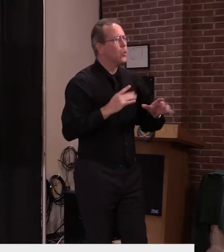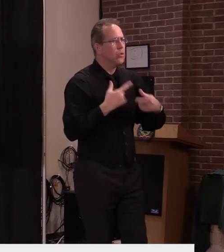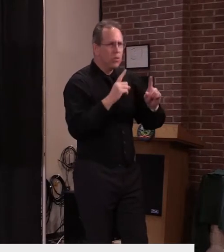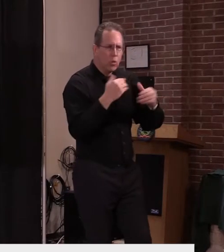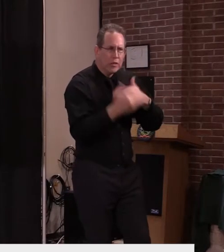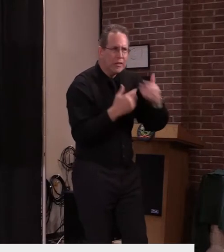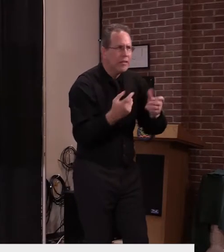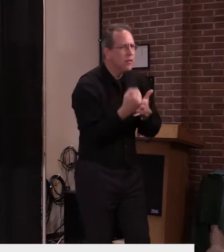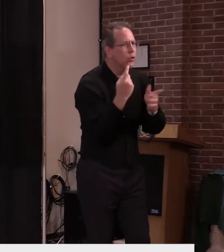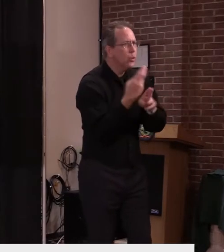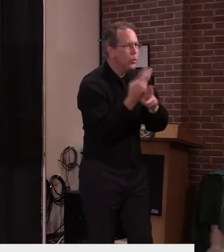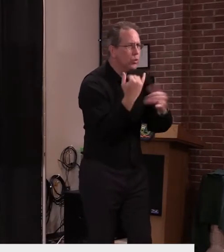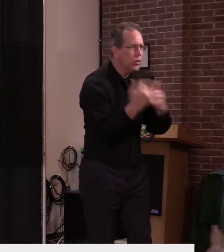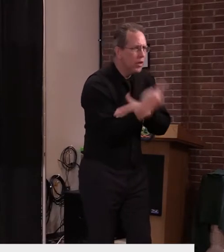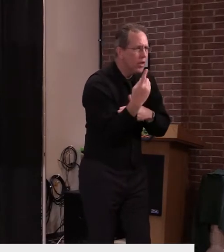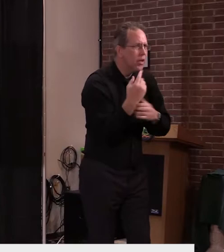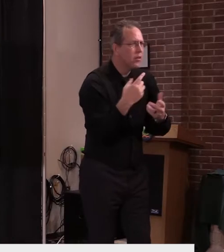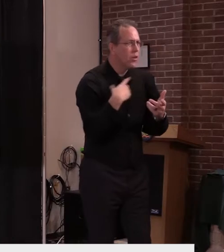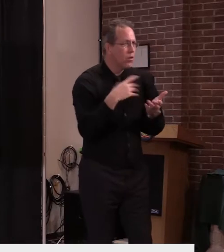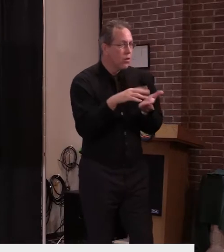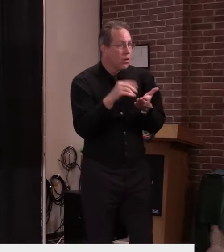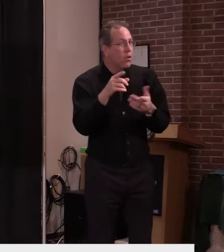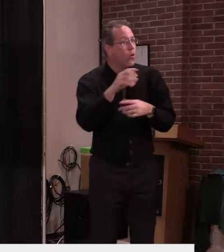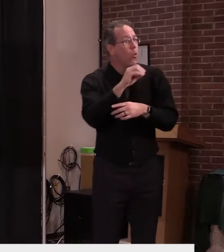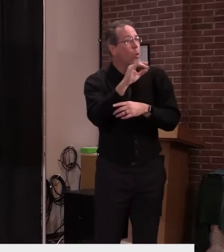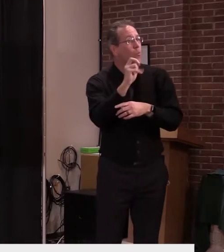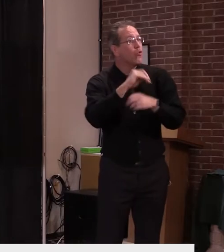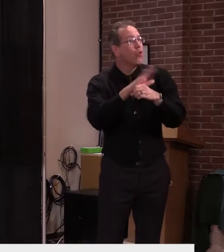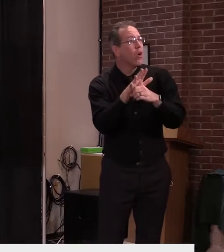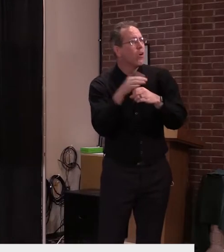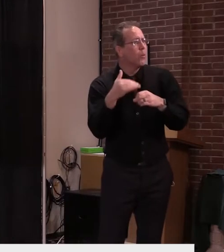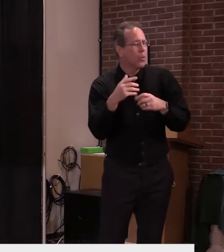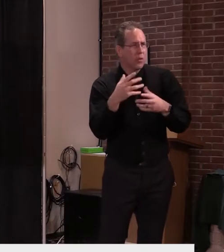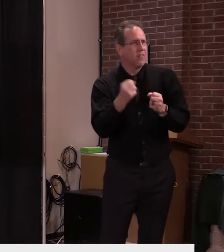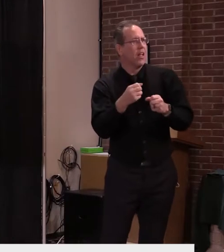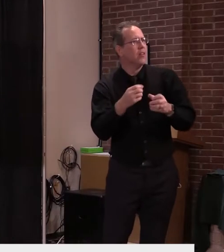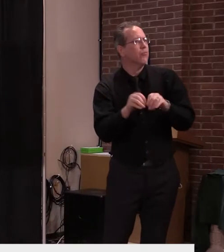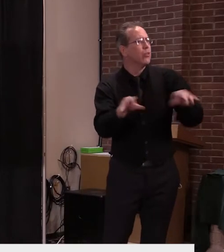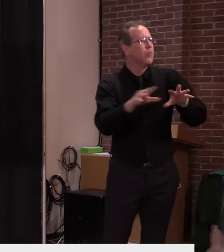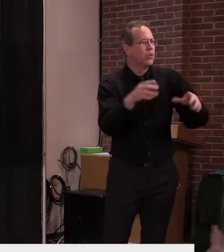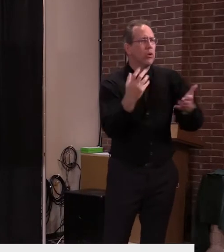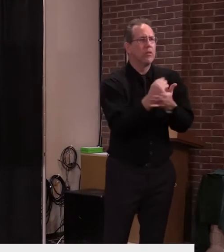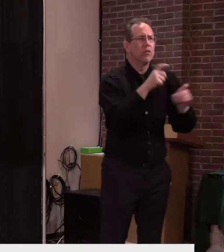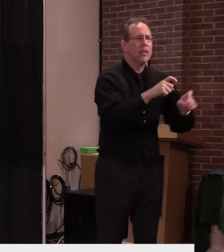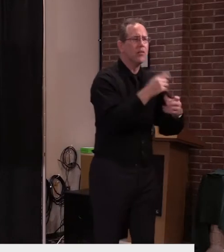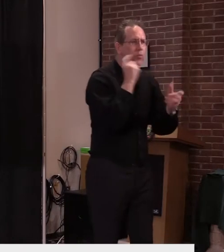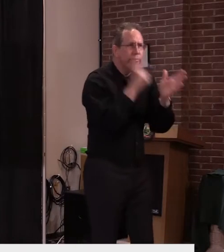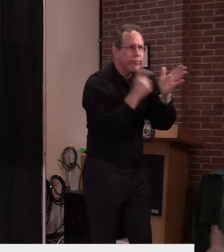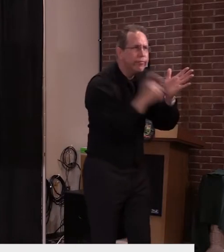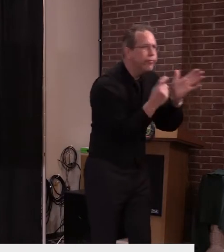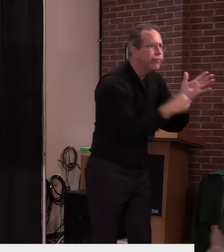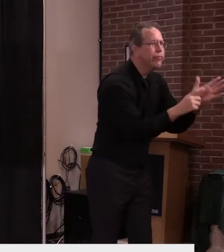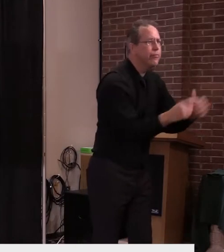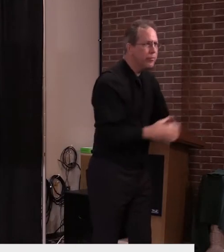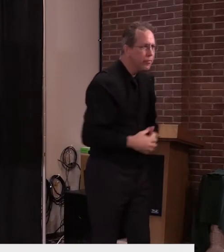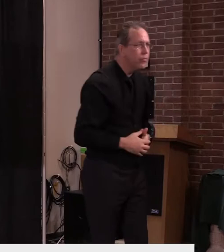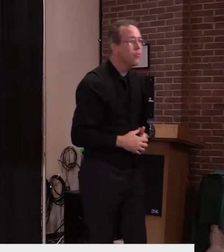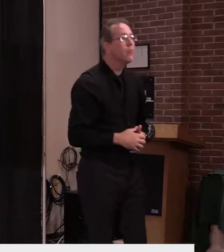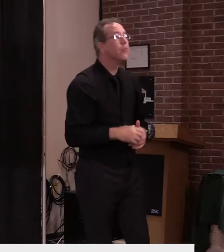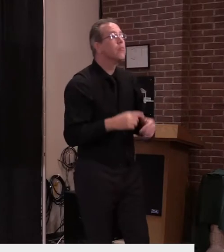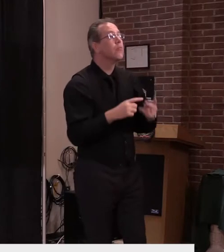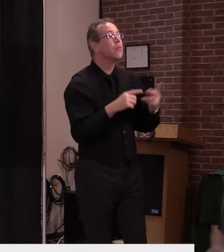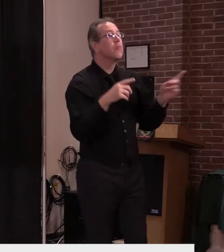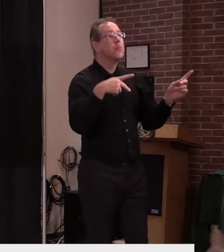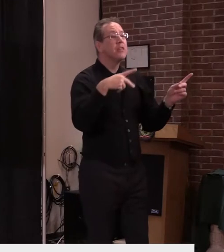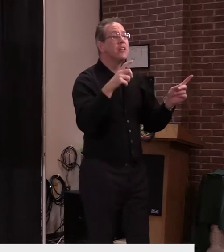about Omicron. While PCR tests are still beneficial, they take too long in many instances to prevent